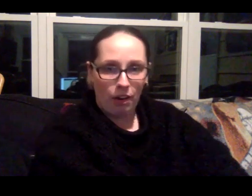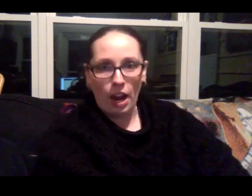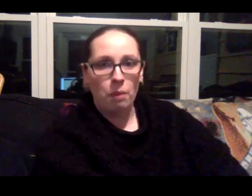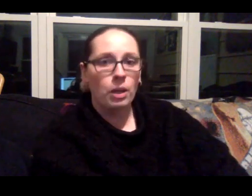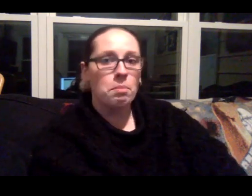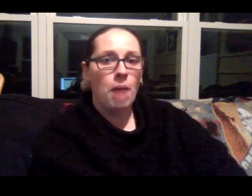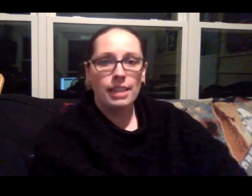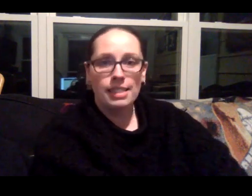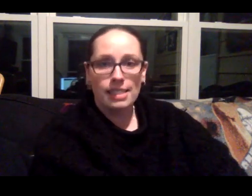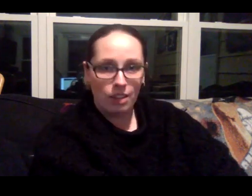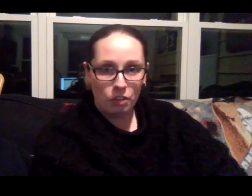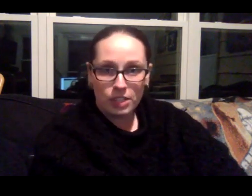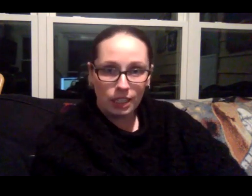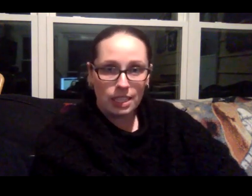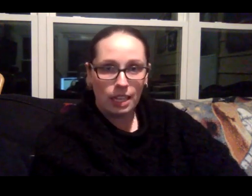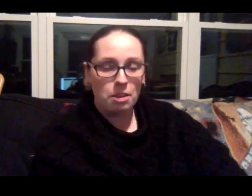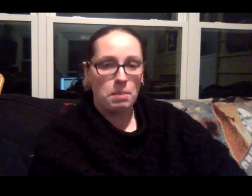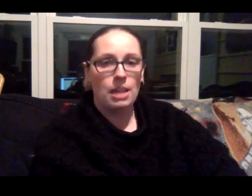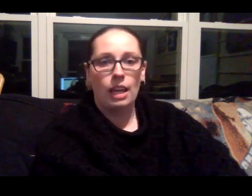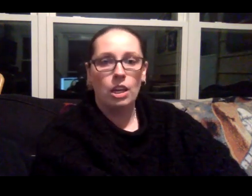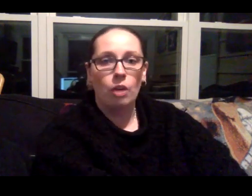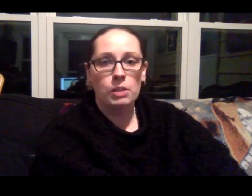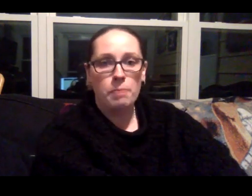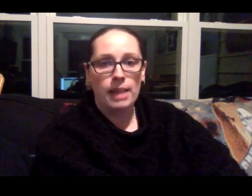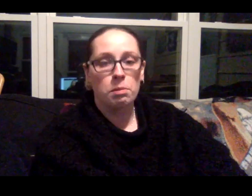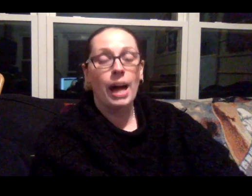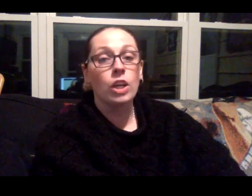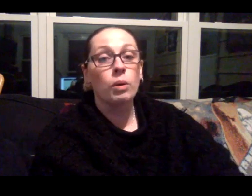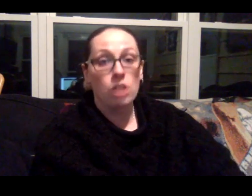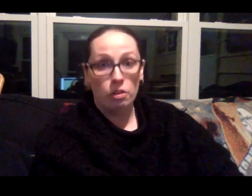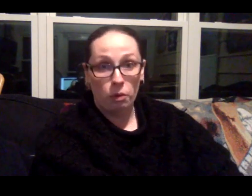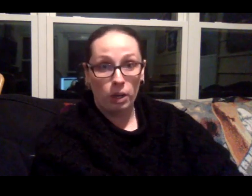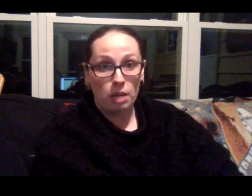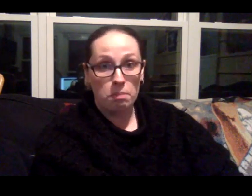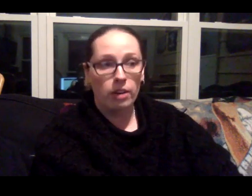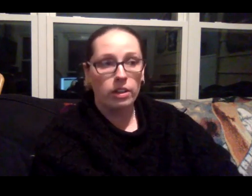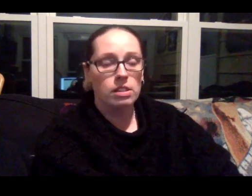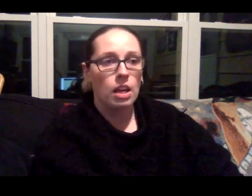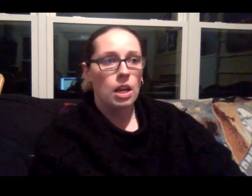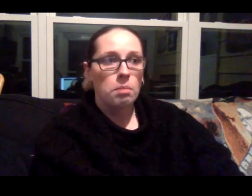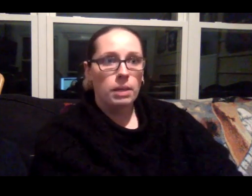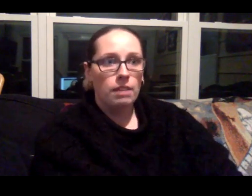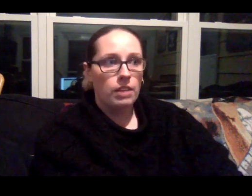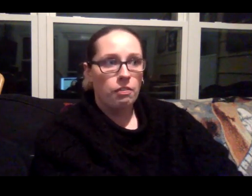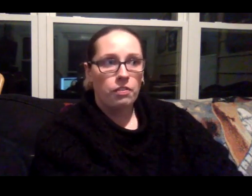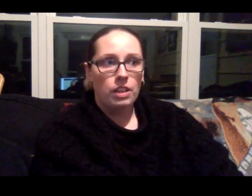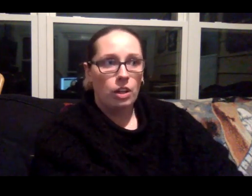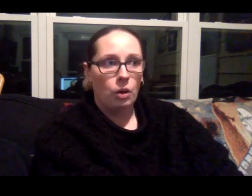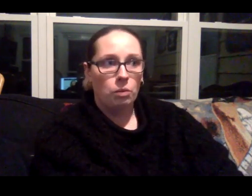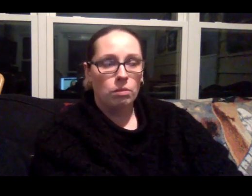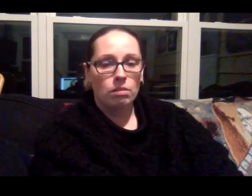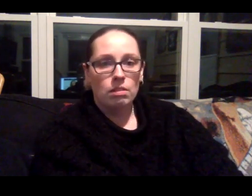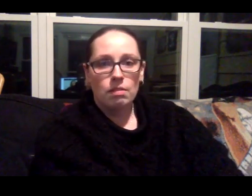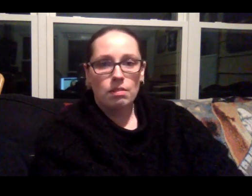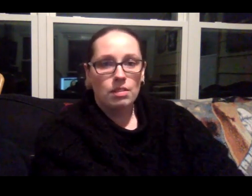carryover, I wouldn't mind sitting there and facilitating the meeting, you know, if it's possible, I know it's hard for working parents, but even if, you